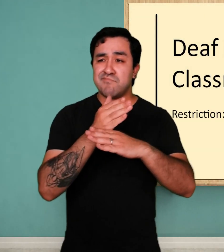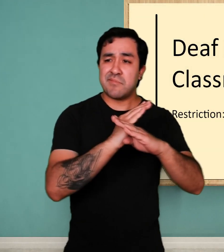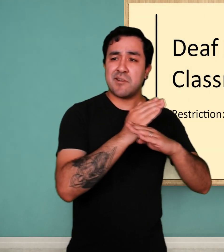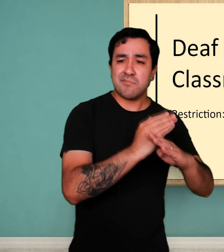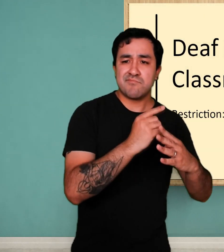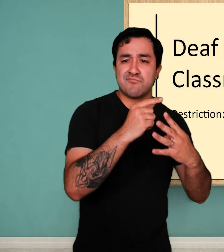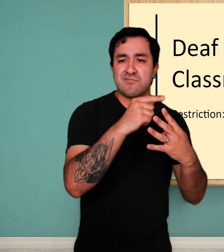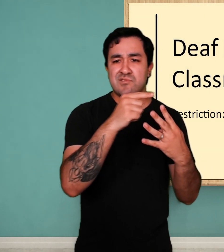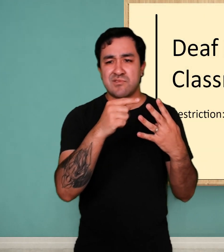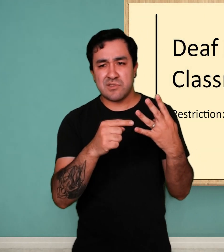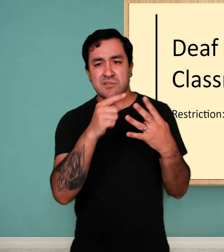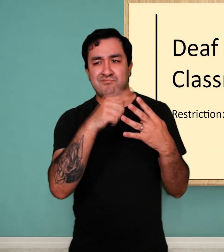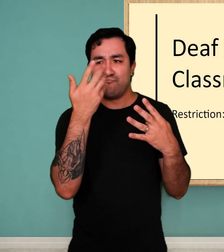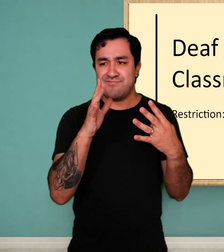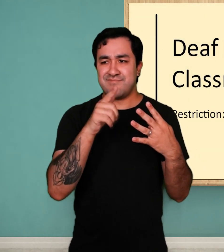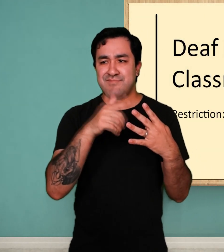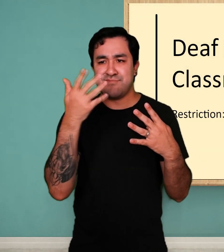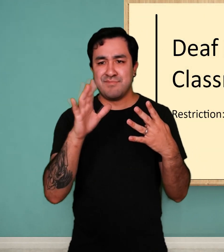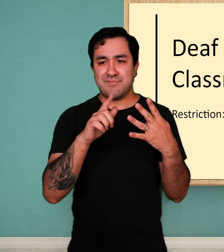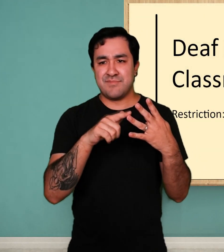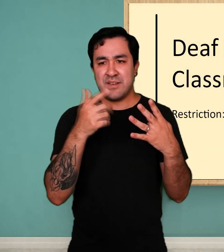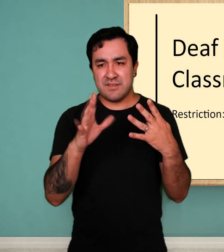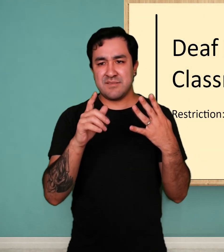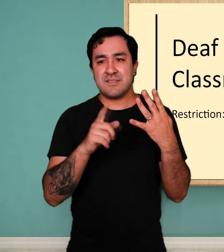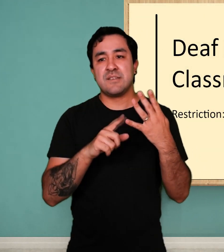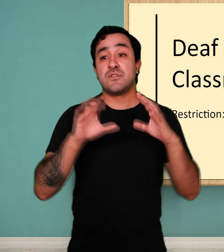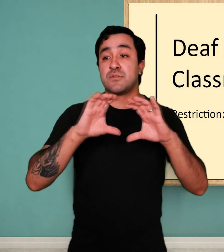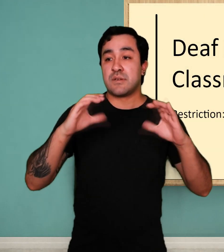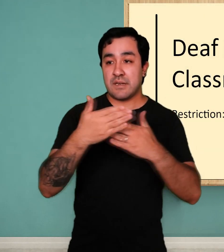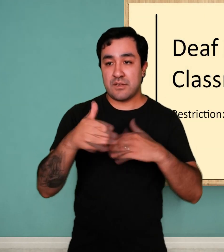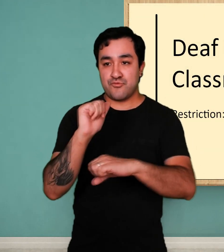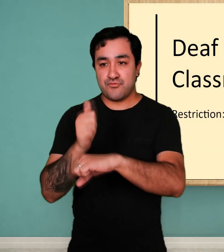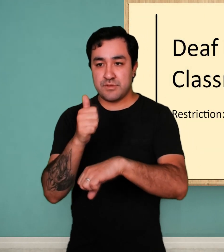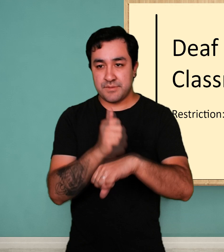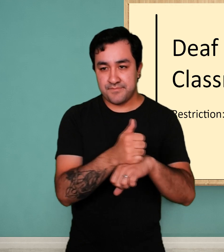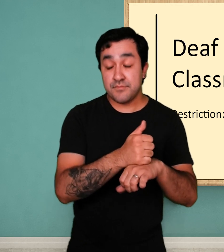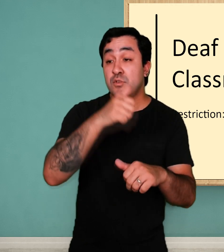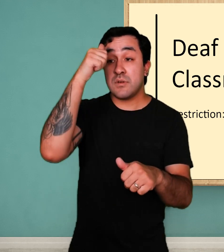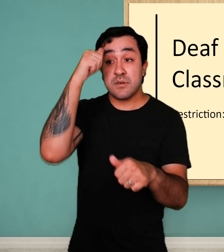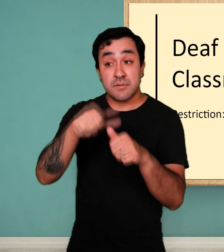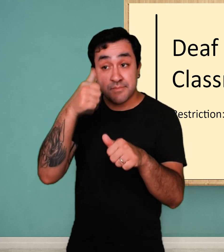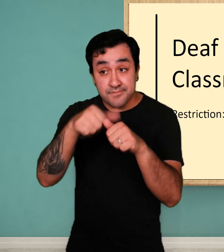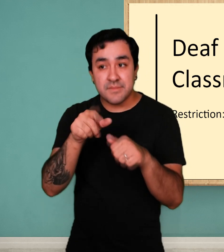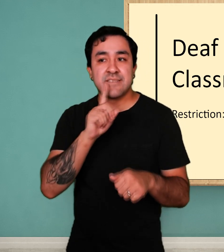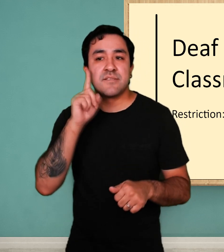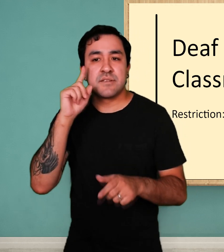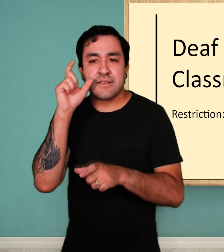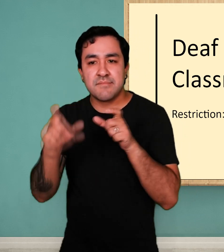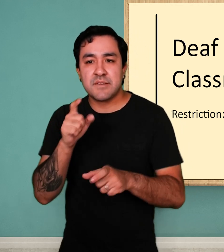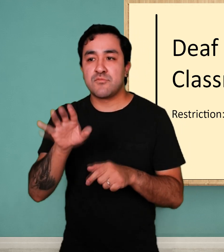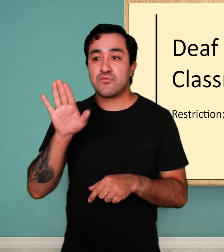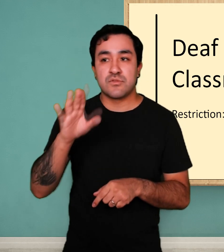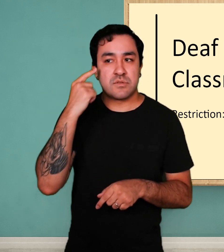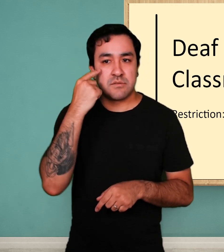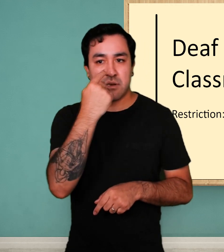The final restriction we will discuss is the physical classroom setup for deaf learners. Since deaf people's information comes in through their